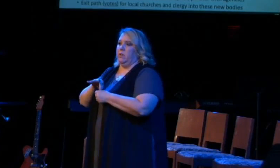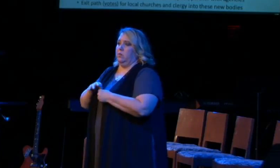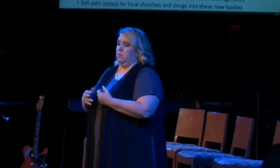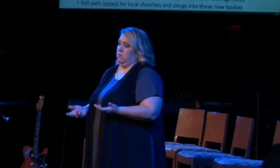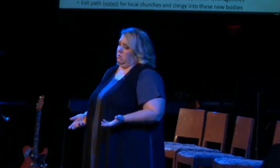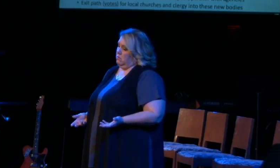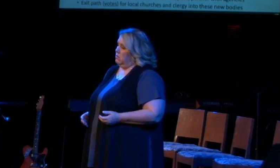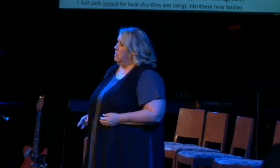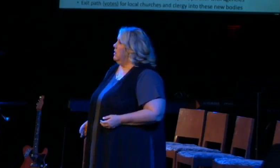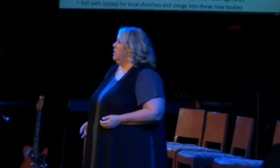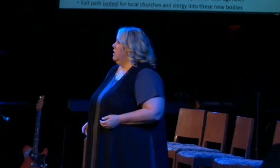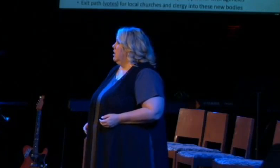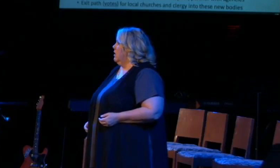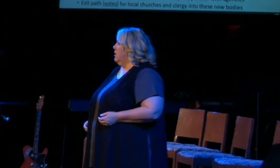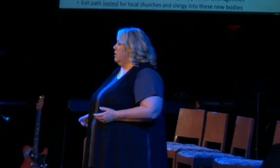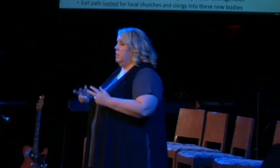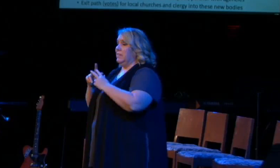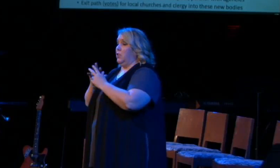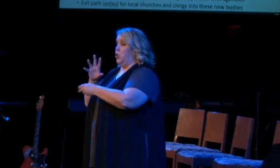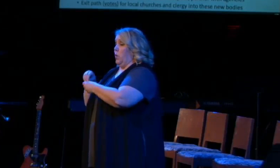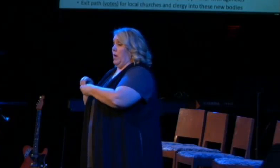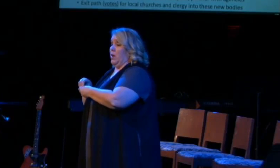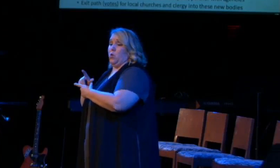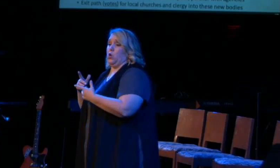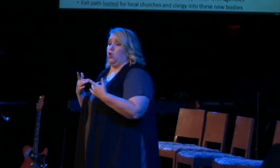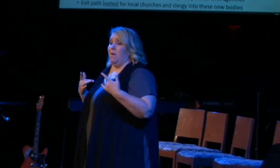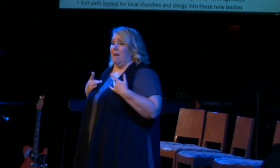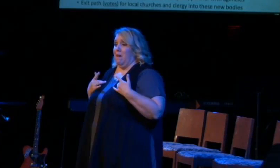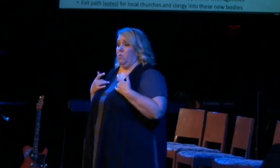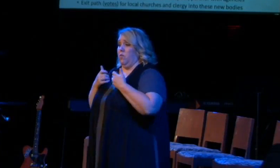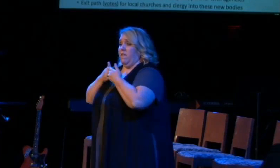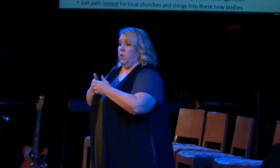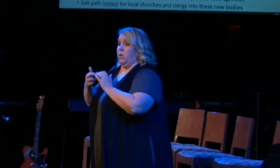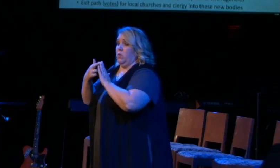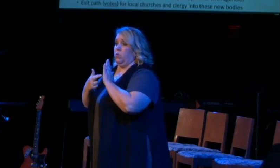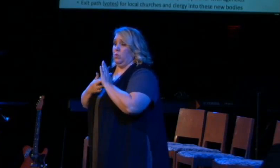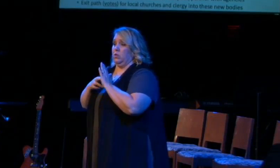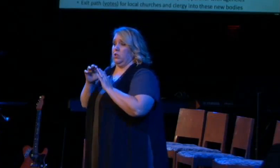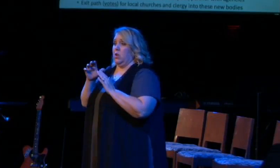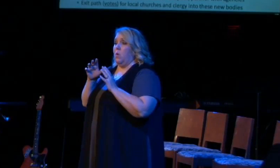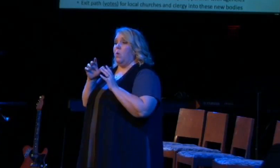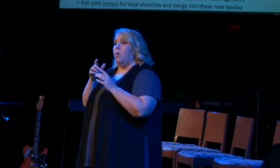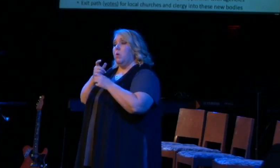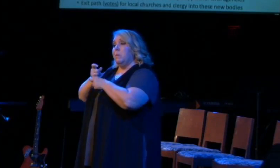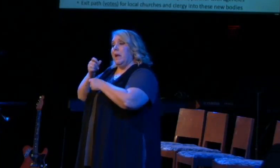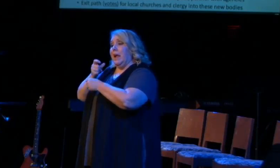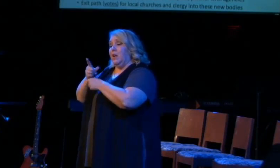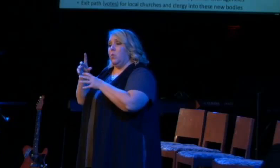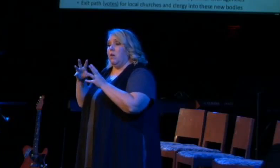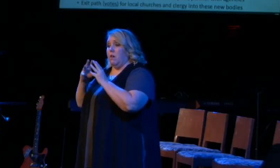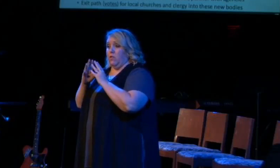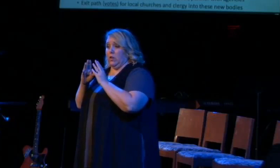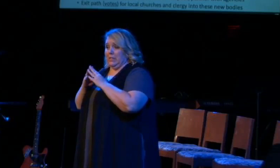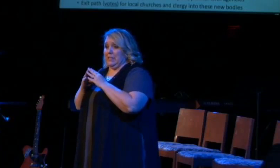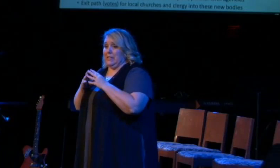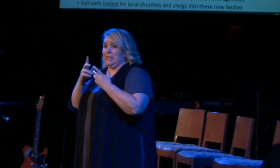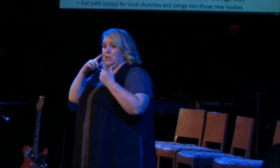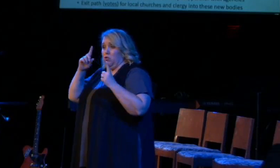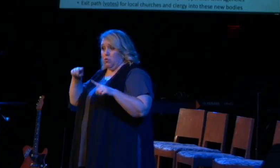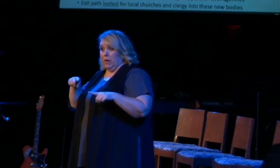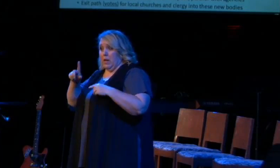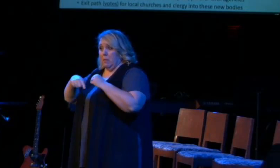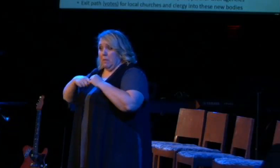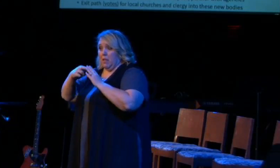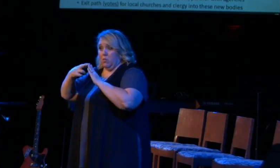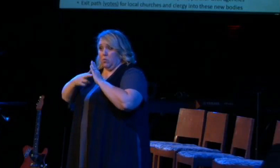because either you're in or you're out with respect to the rules. So the annual conference would need to have a vote. Does the annual conference agree to uphold the